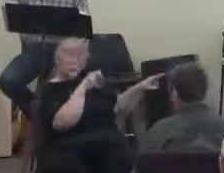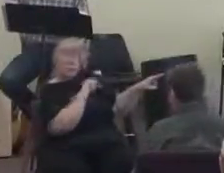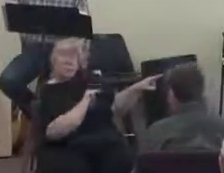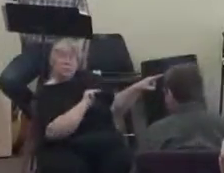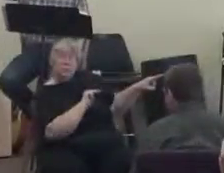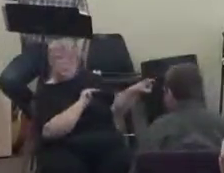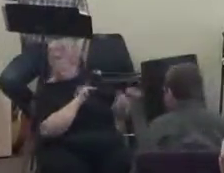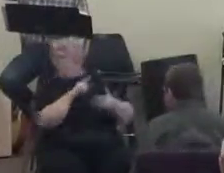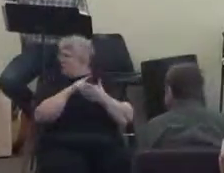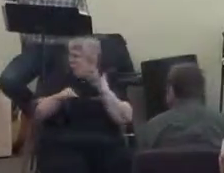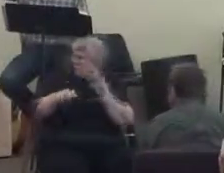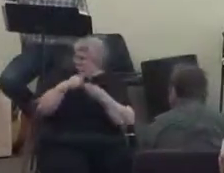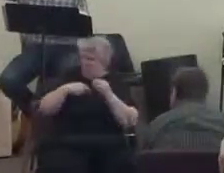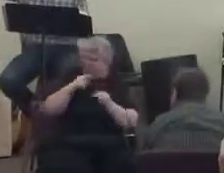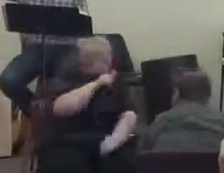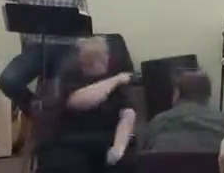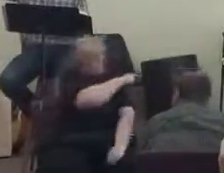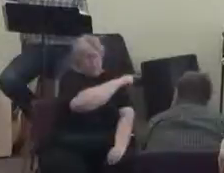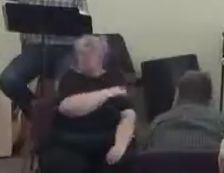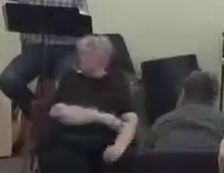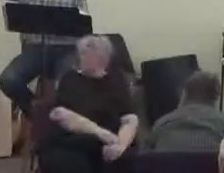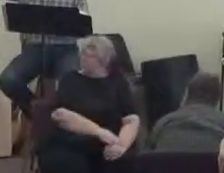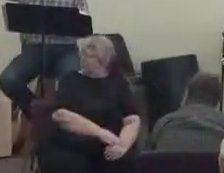what about him?"